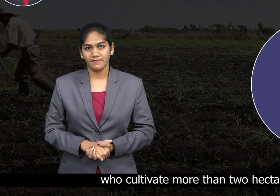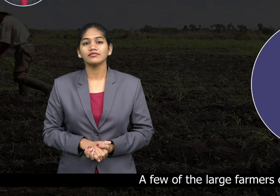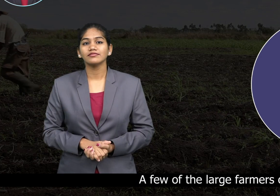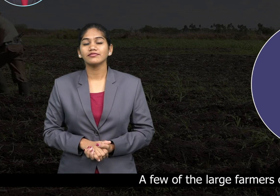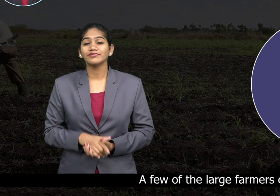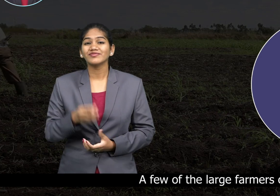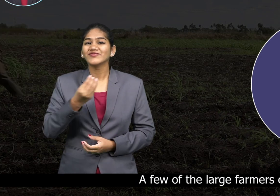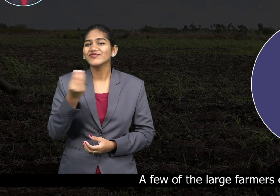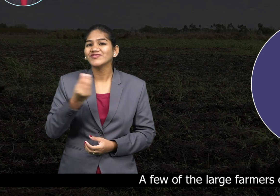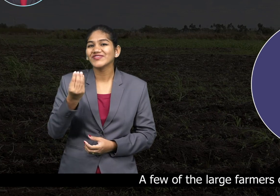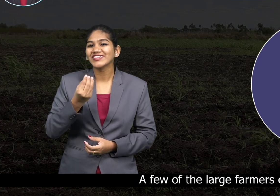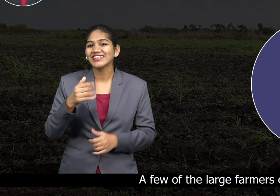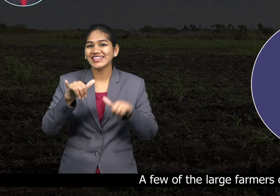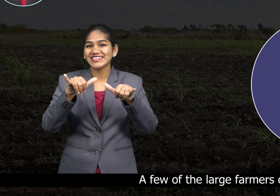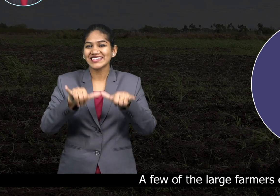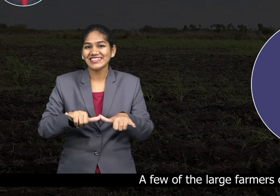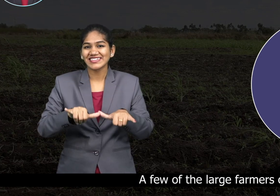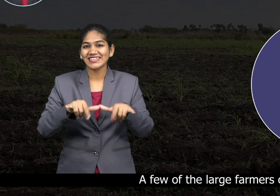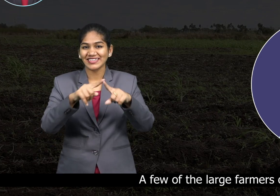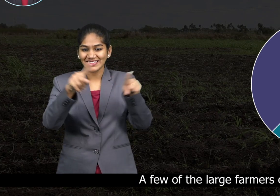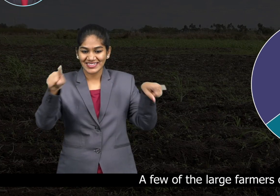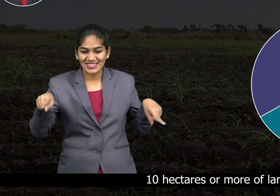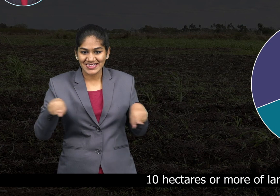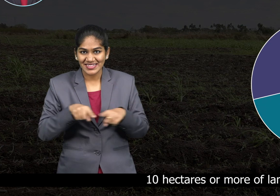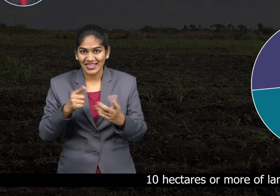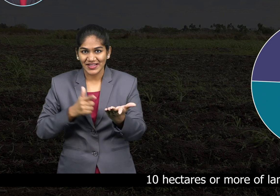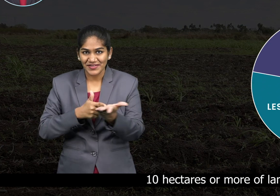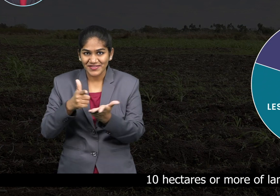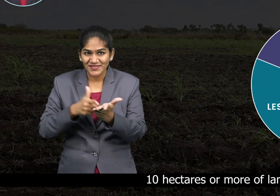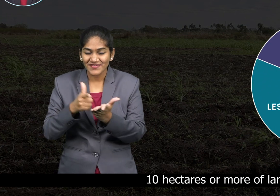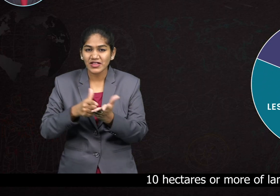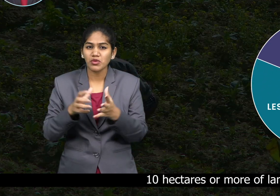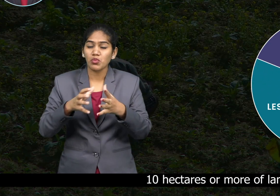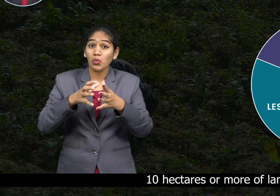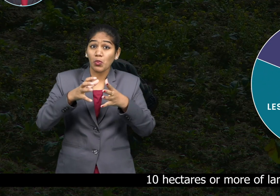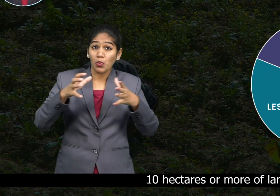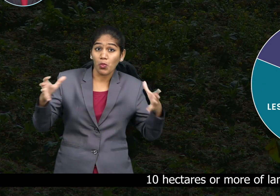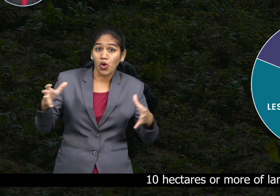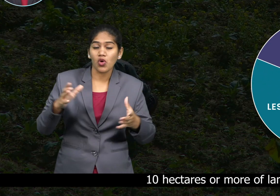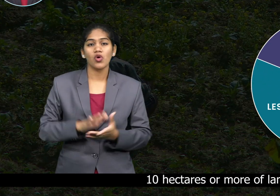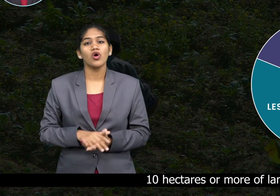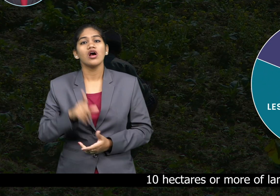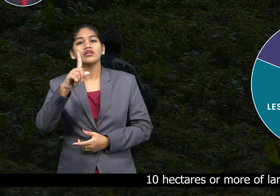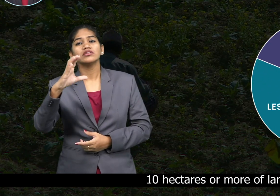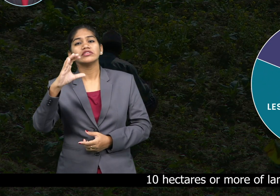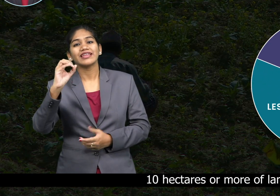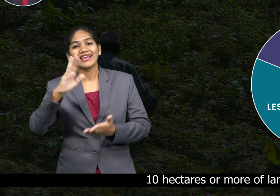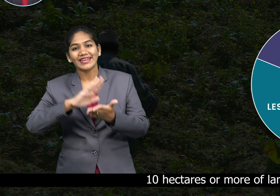A few of the large farmers own 10 hectares or more of land.